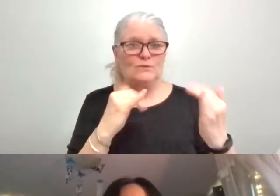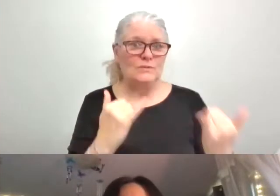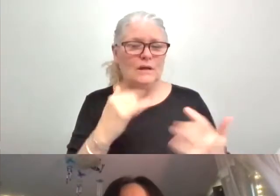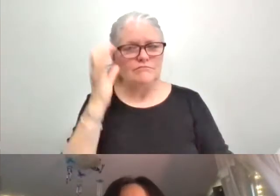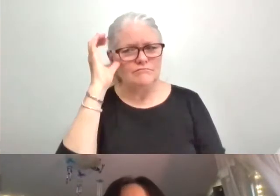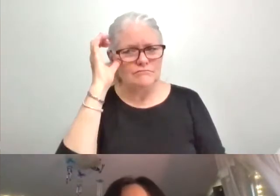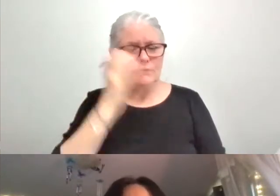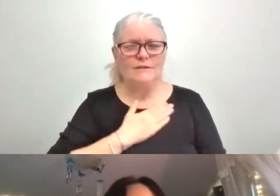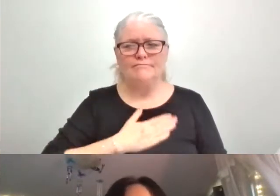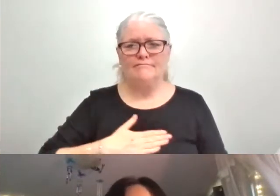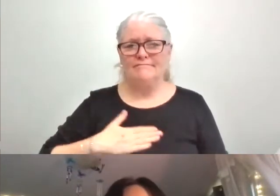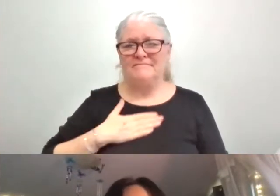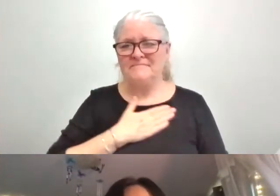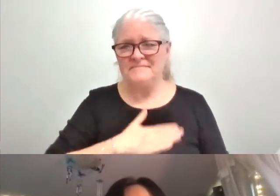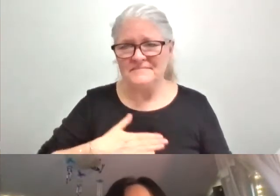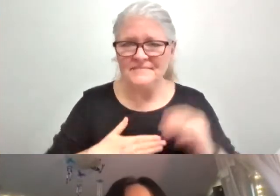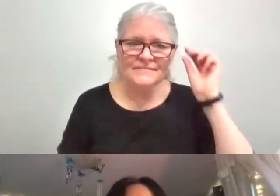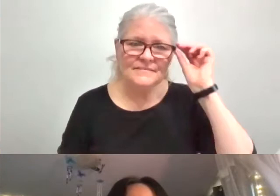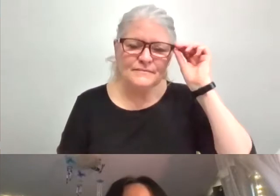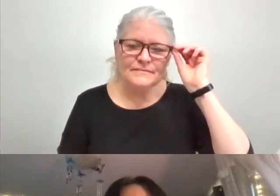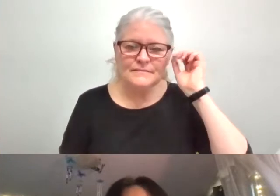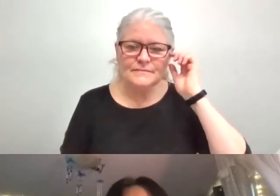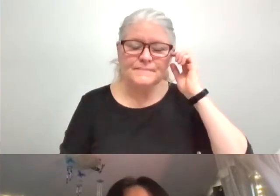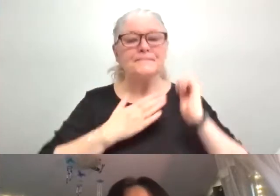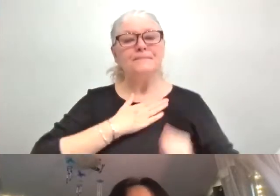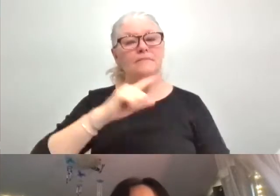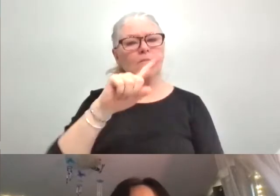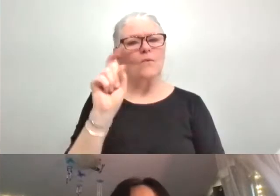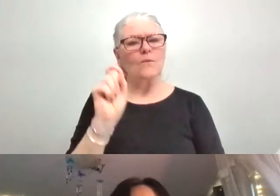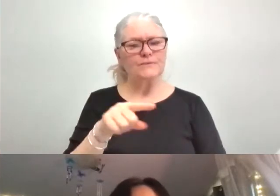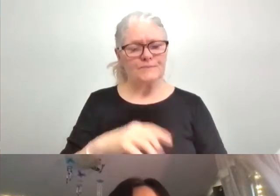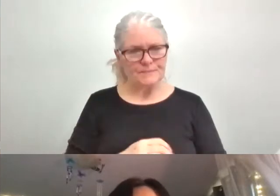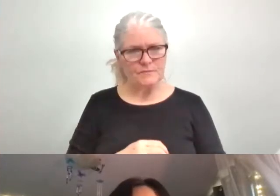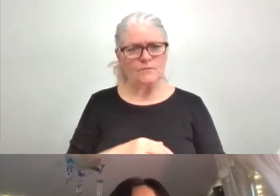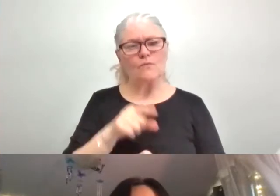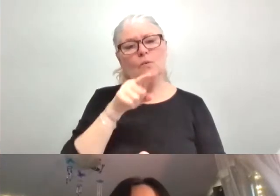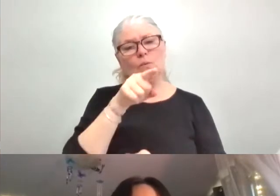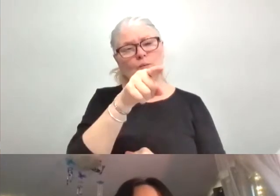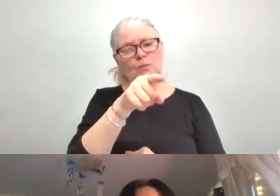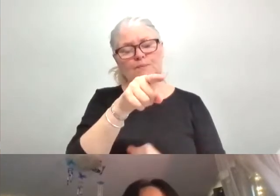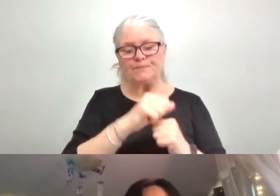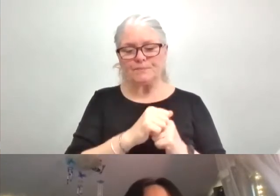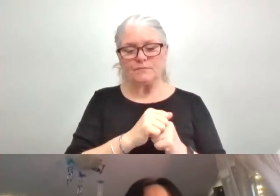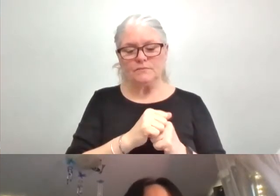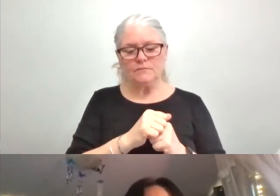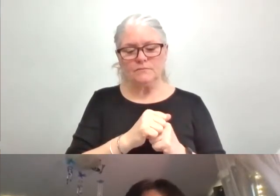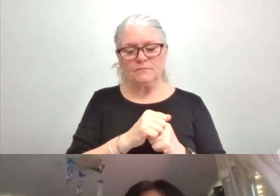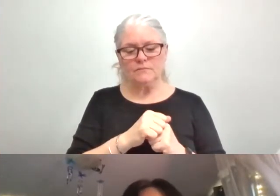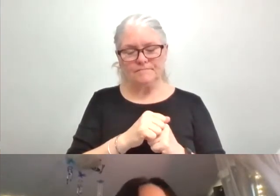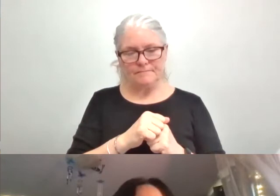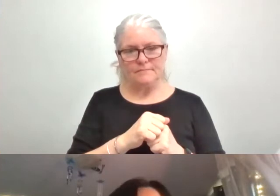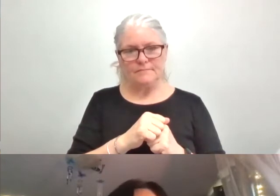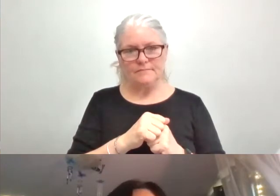you. My question is, how do you navigate the decision to consciously